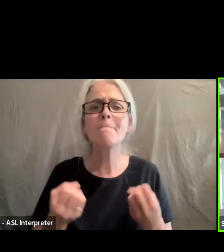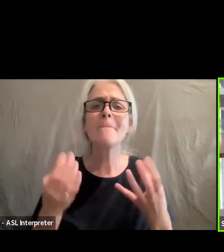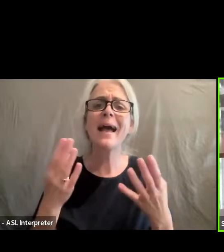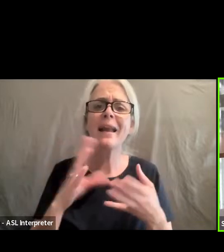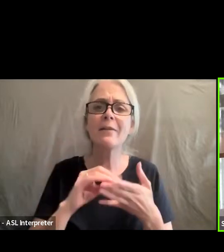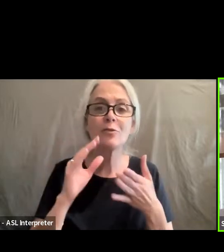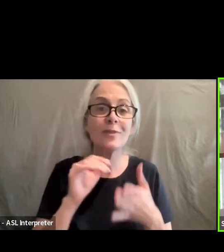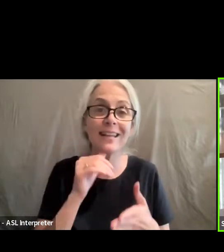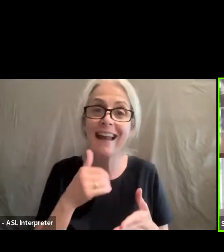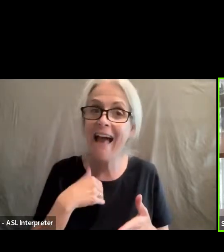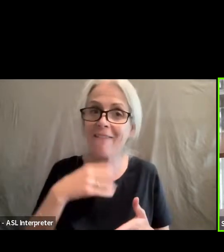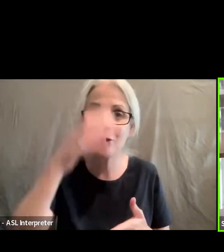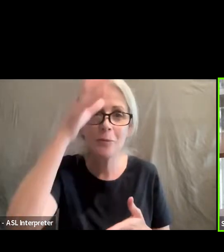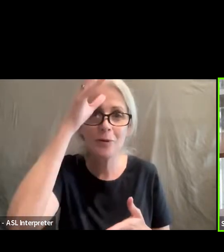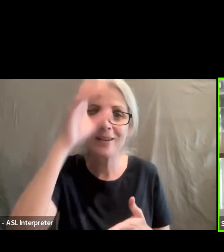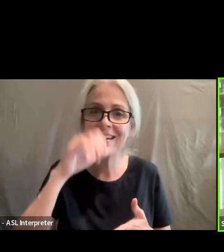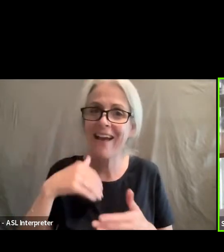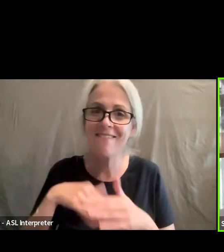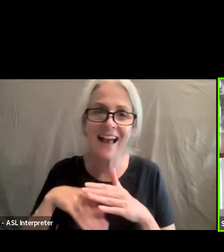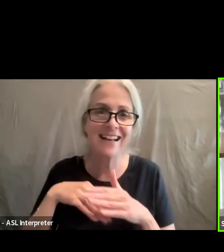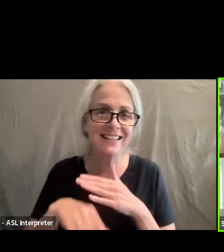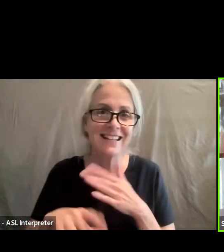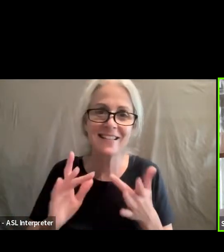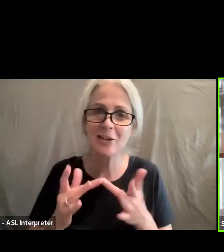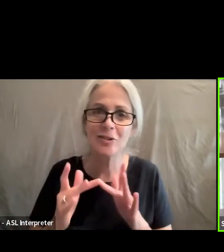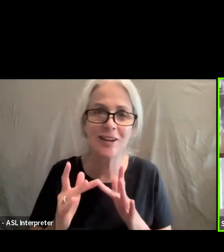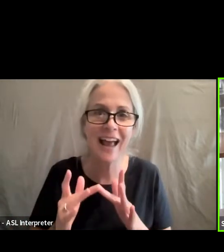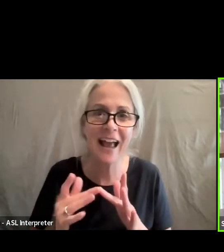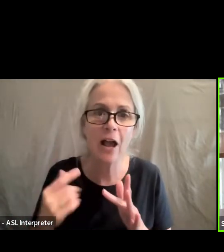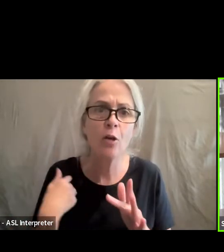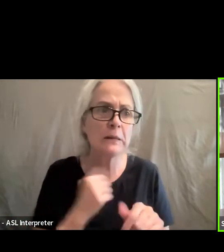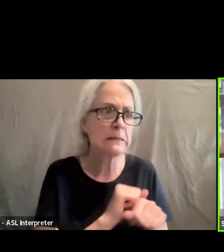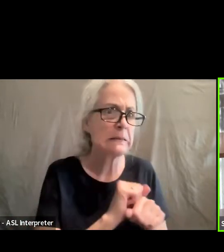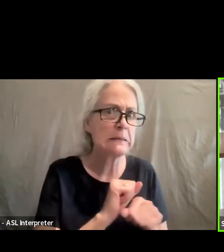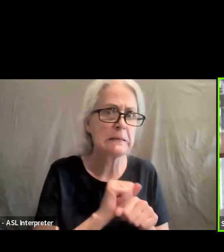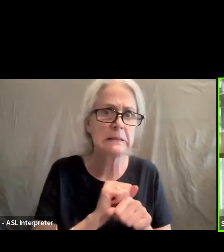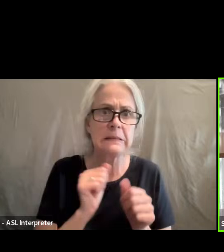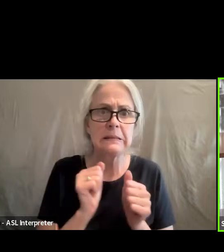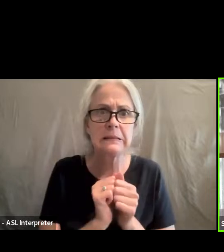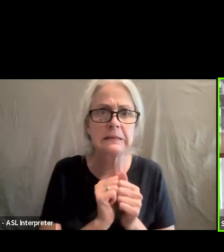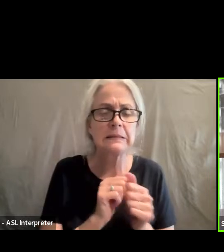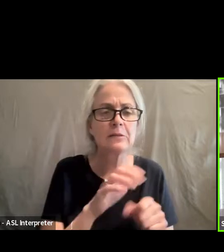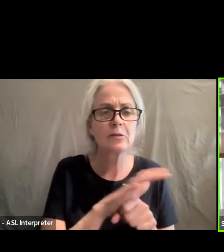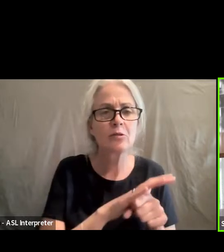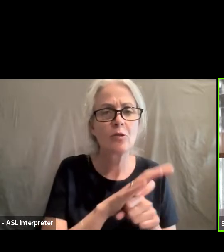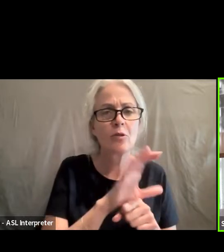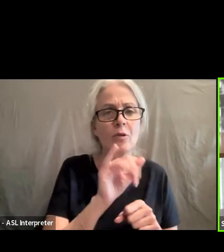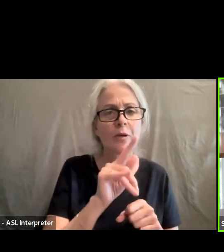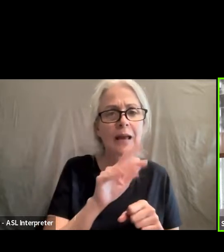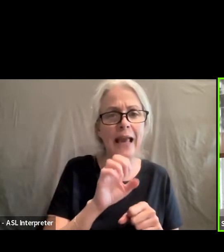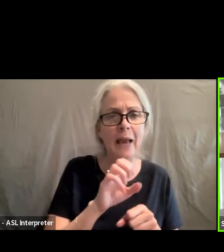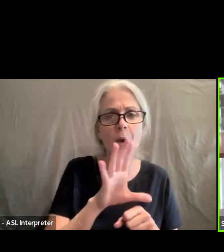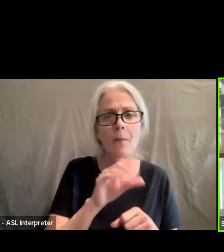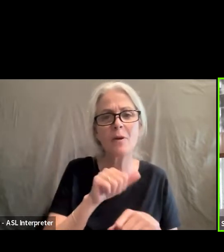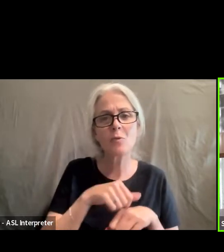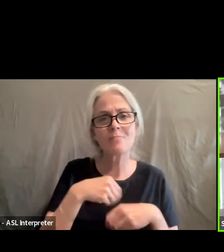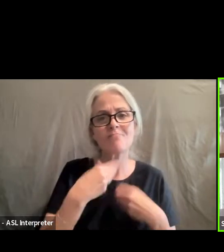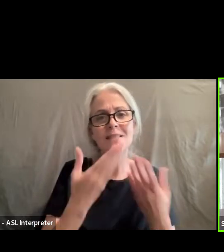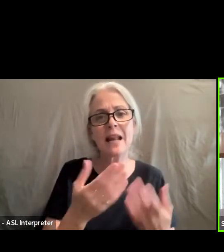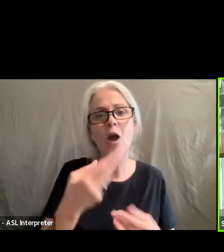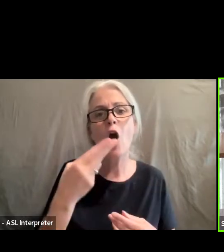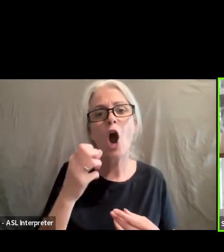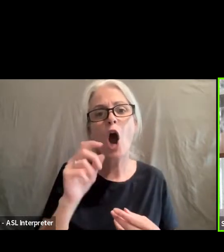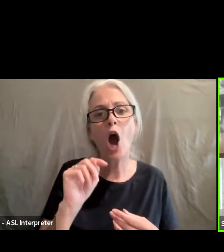have a Chromebook and many didn't have access to the internet. So of course, we worked with the local cable company, but we also issued hotspots. And I think that